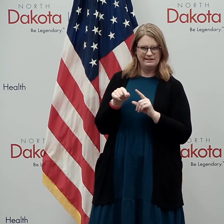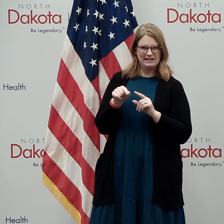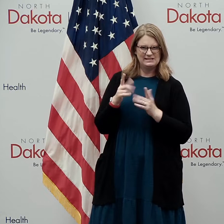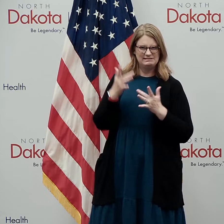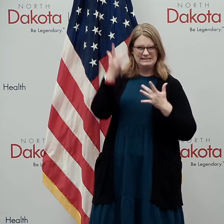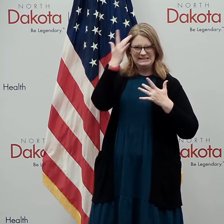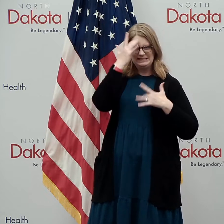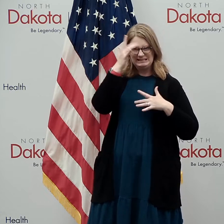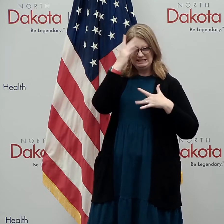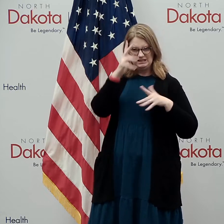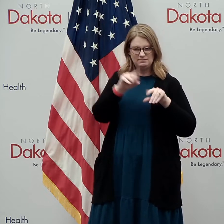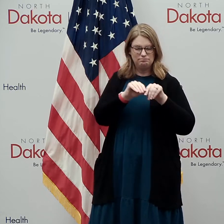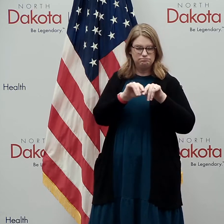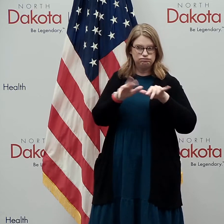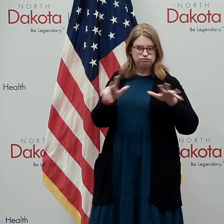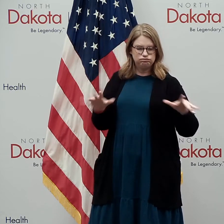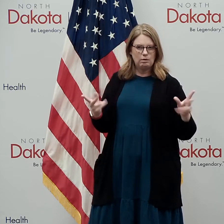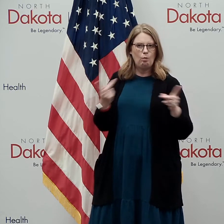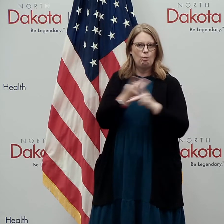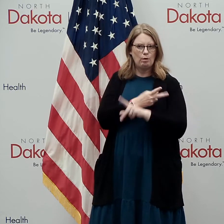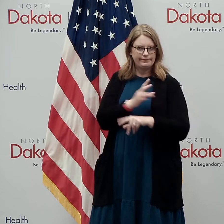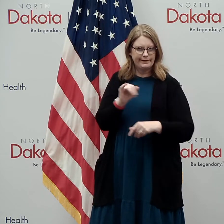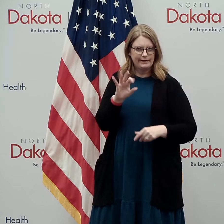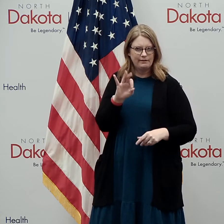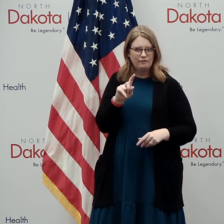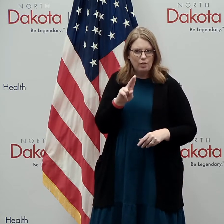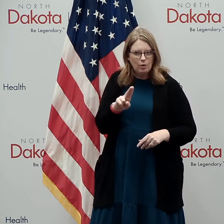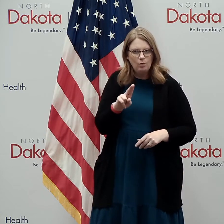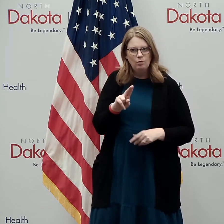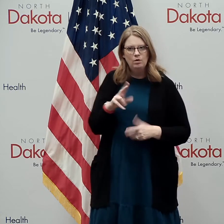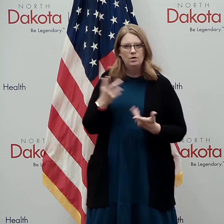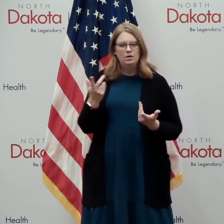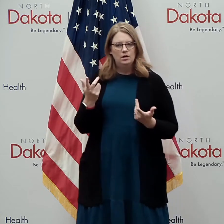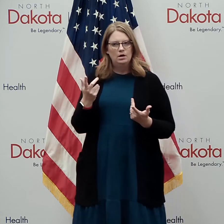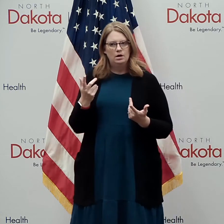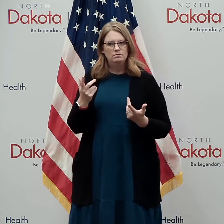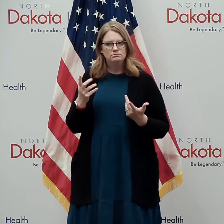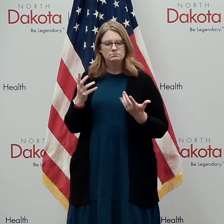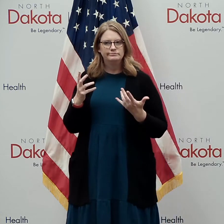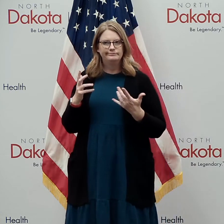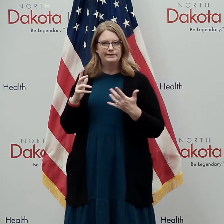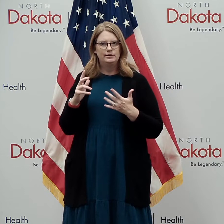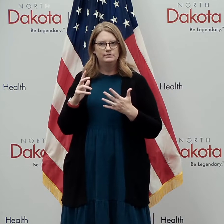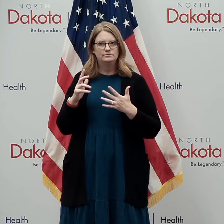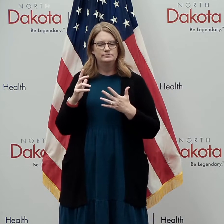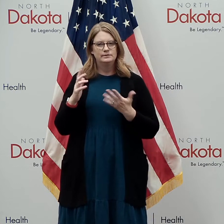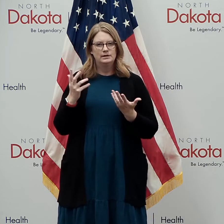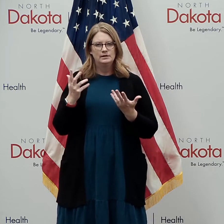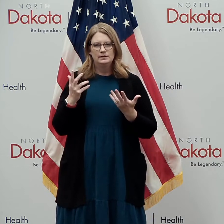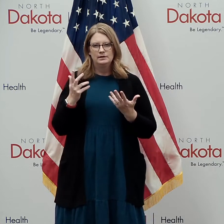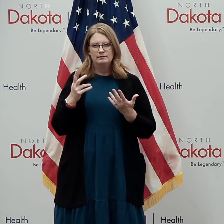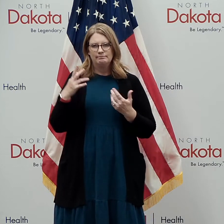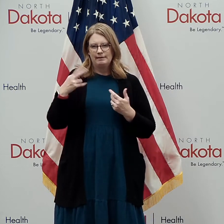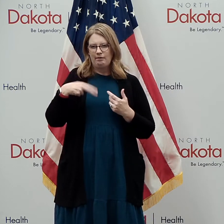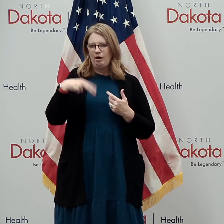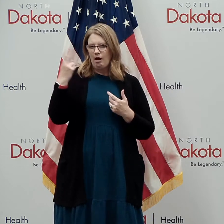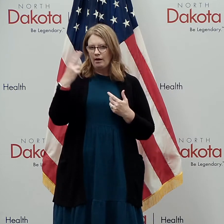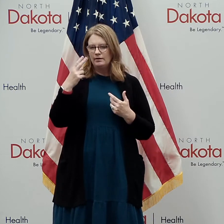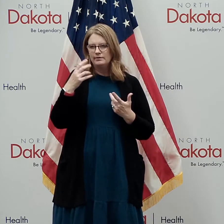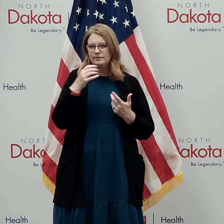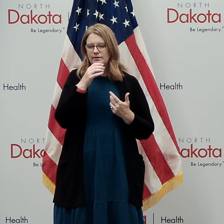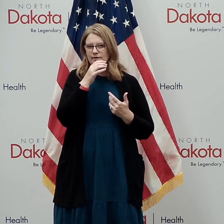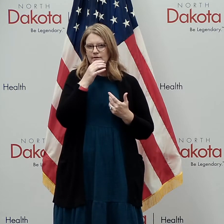more contagious than the flu, it's less contagious than the measles, but it's it's got that higher